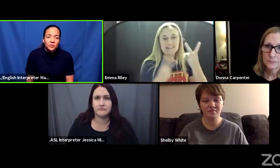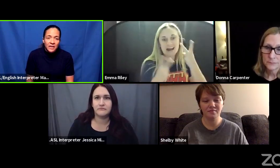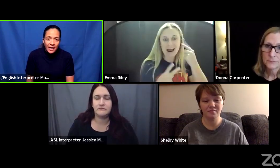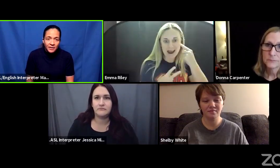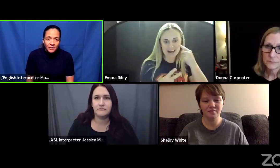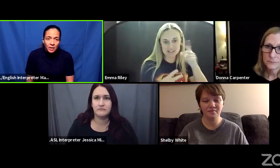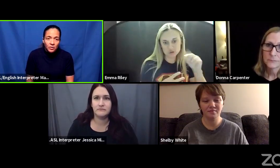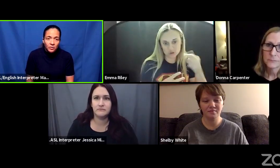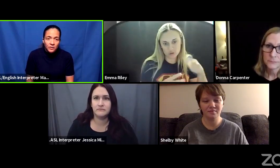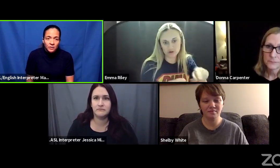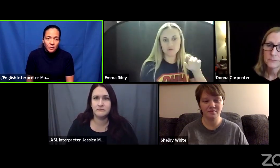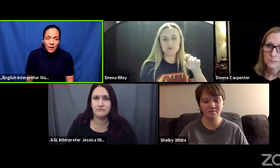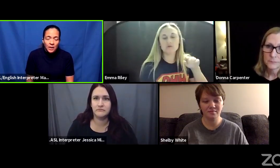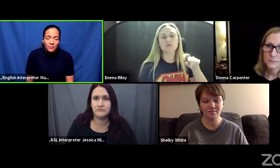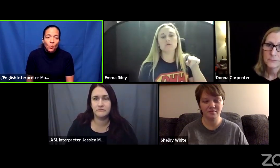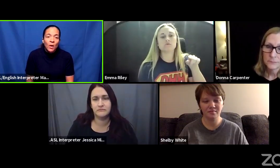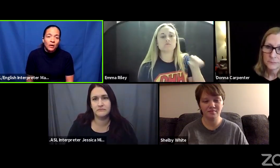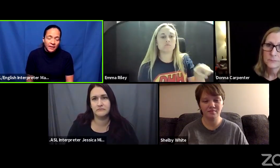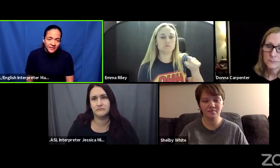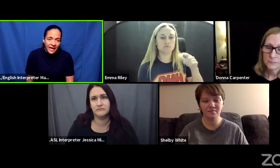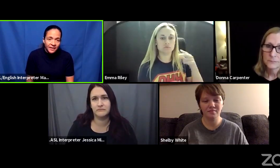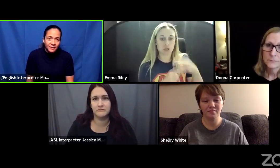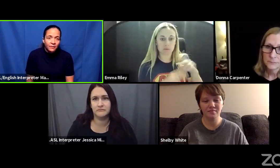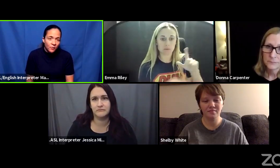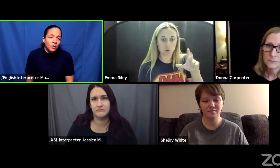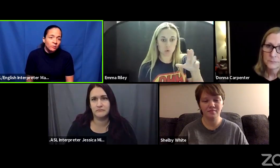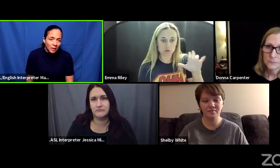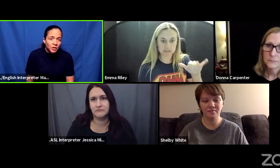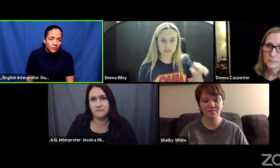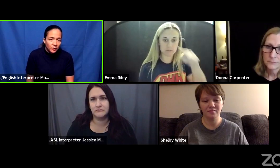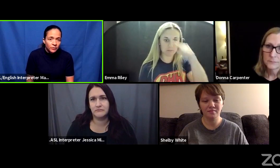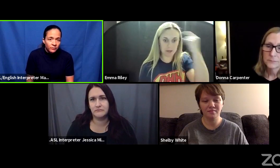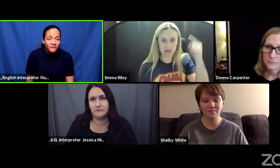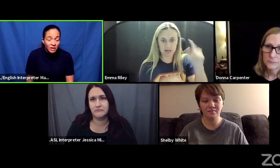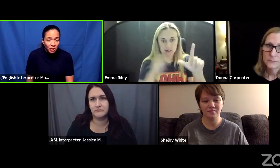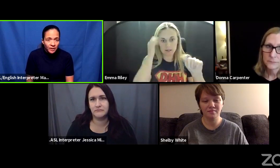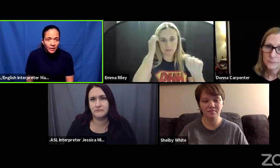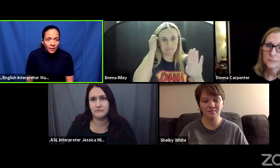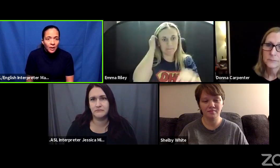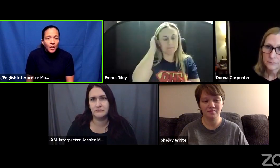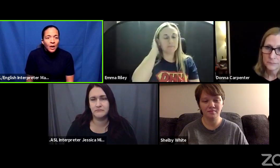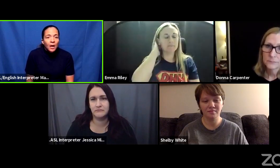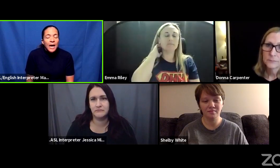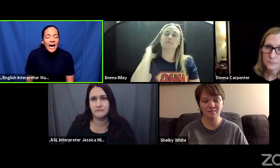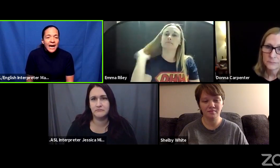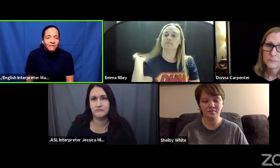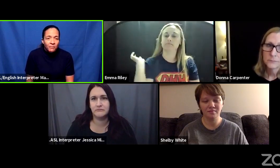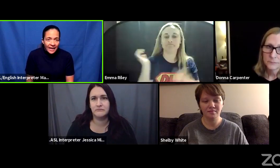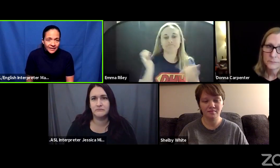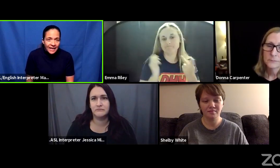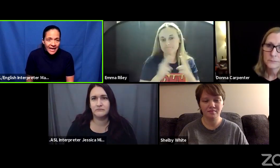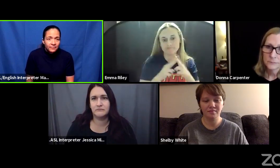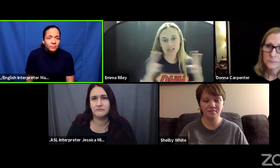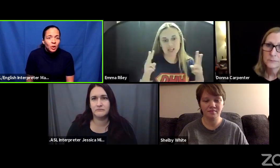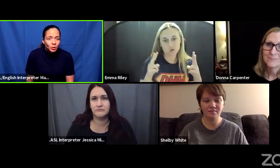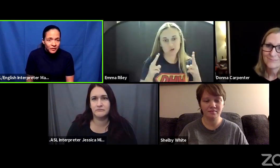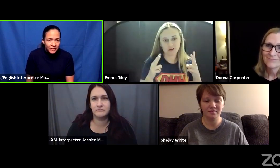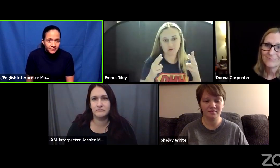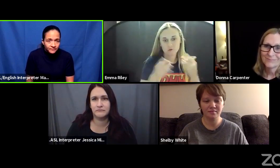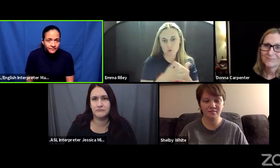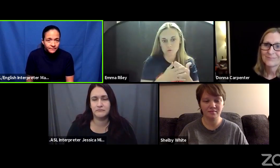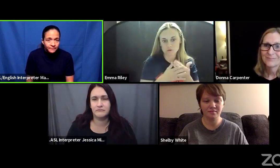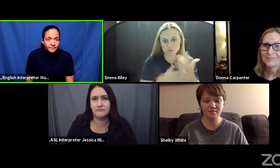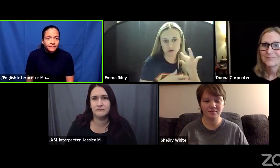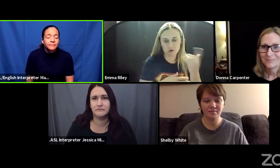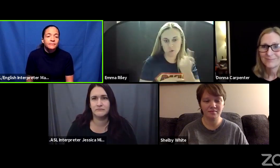I've used guide dogs, well, a sighted for a dog for vision. I have a black lab,